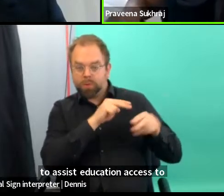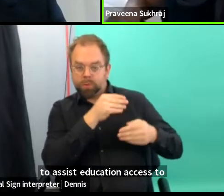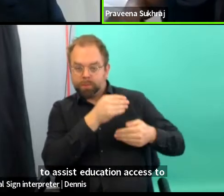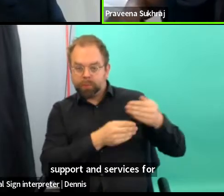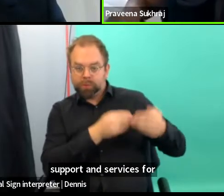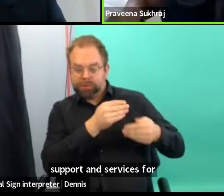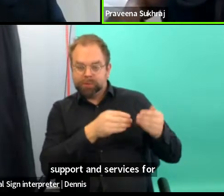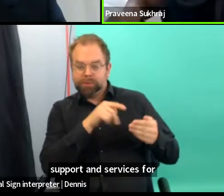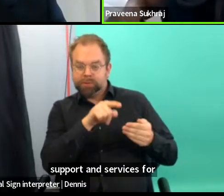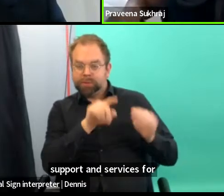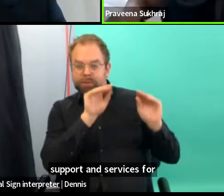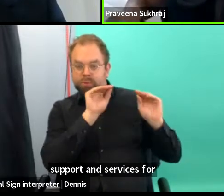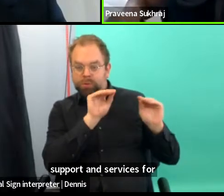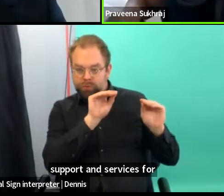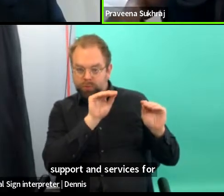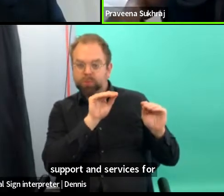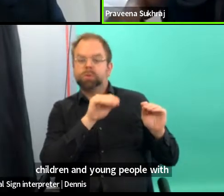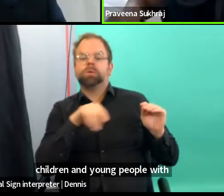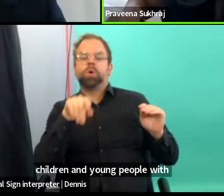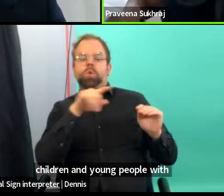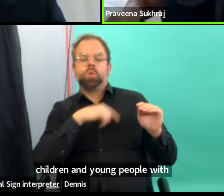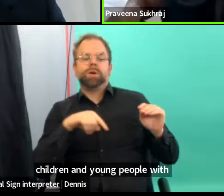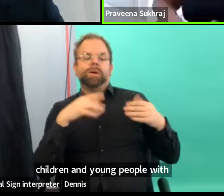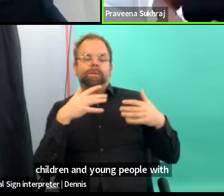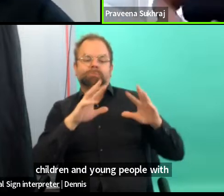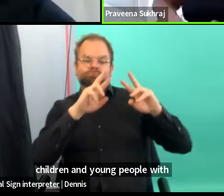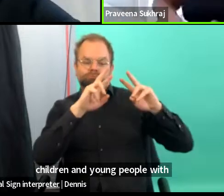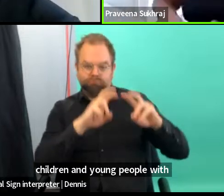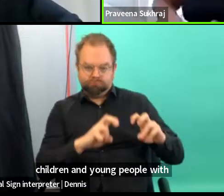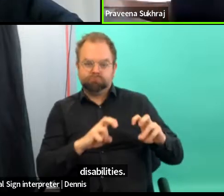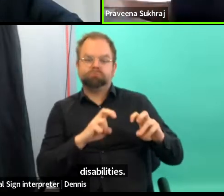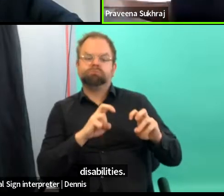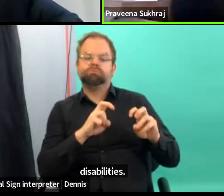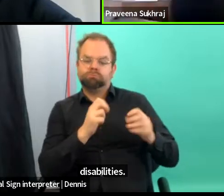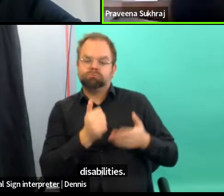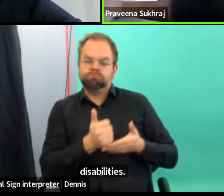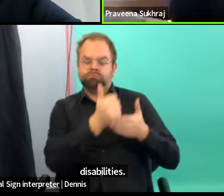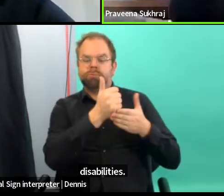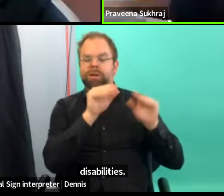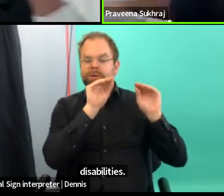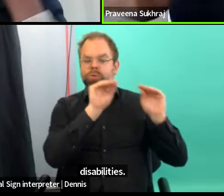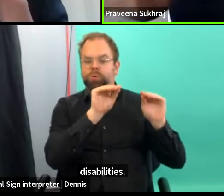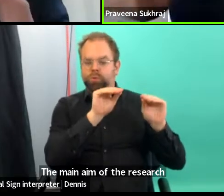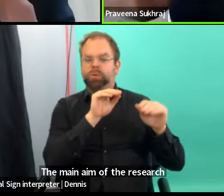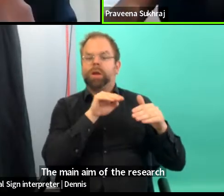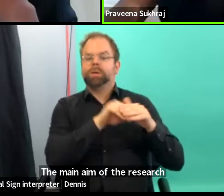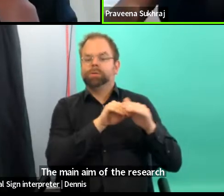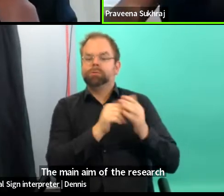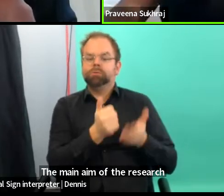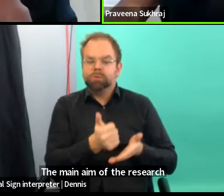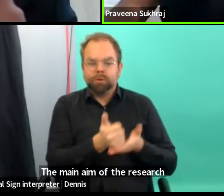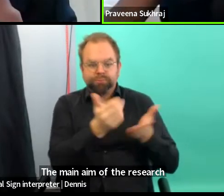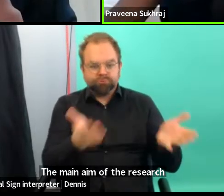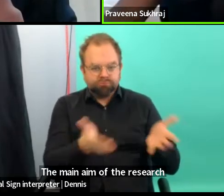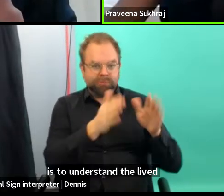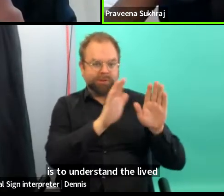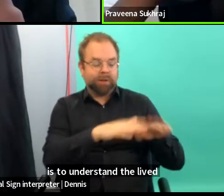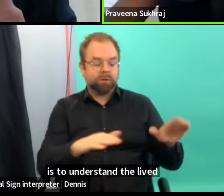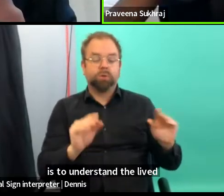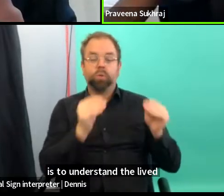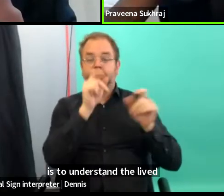disabilities. The main aim of the research is to understand the lived experiences of children, their